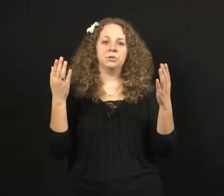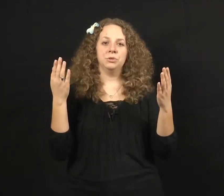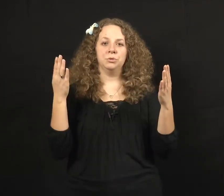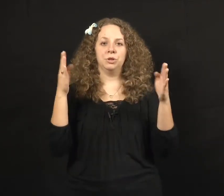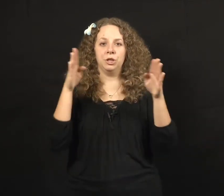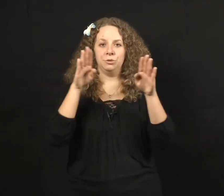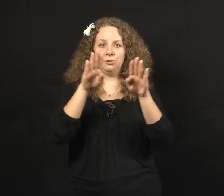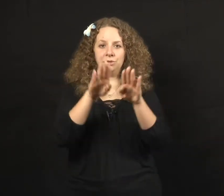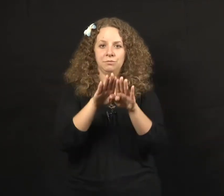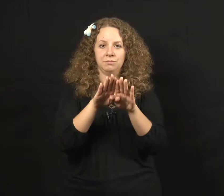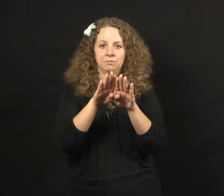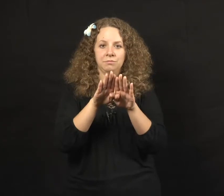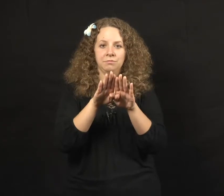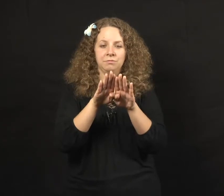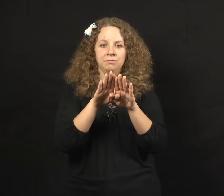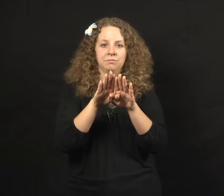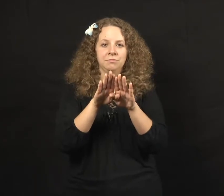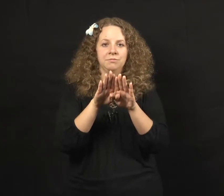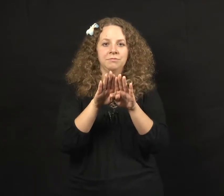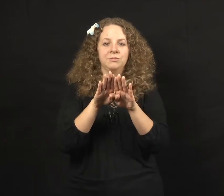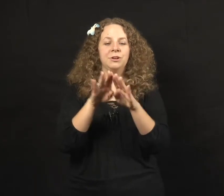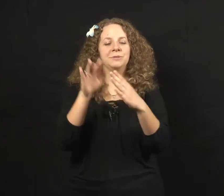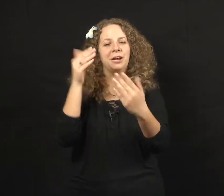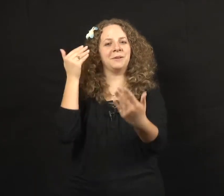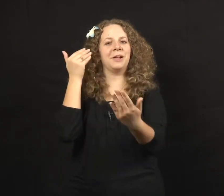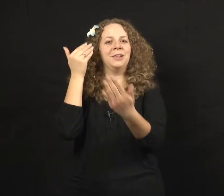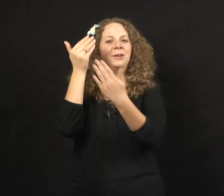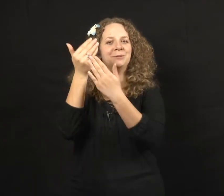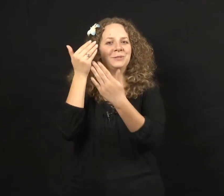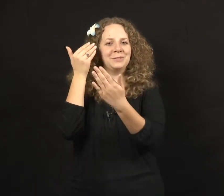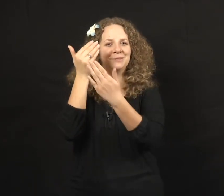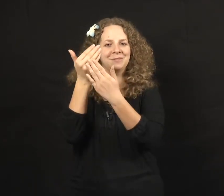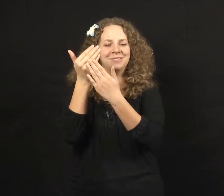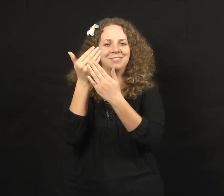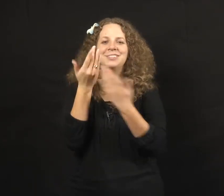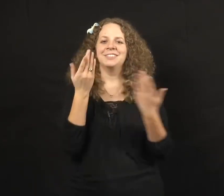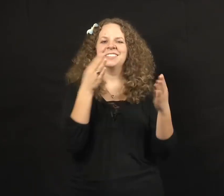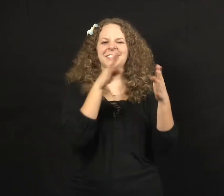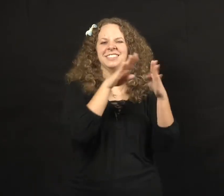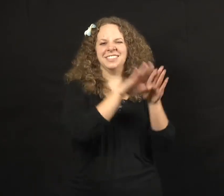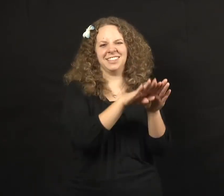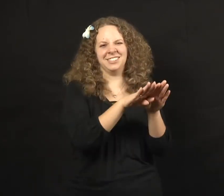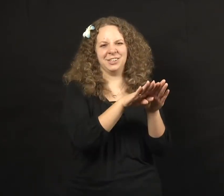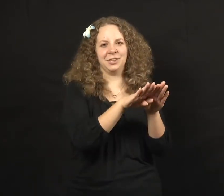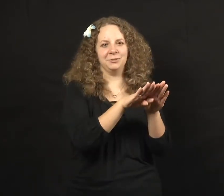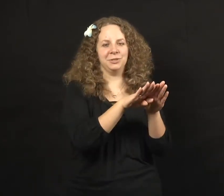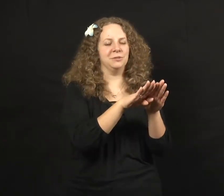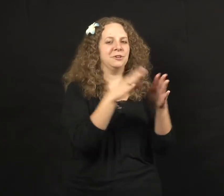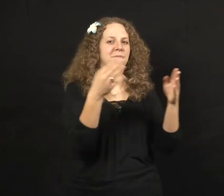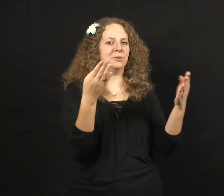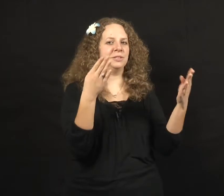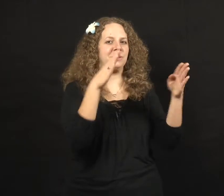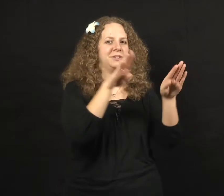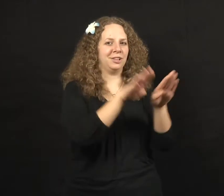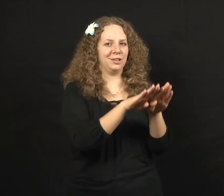To close. Or I'm sorry, close. This is the sign to close too, a bonus one.